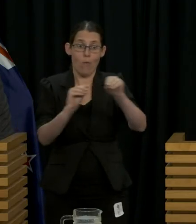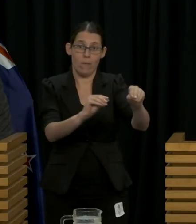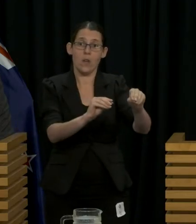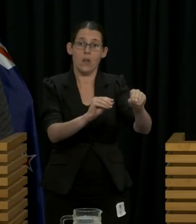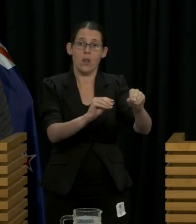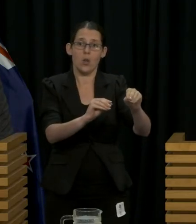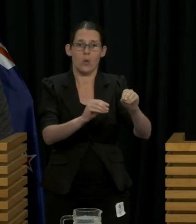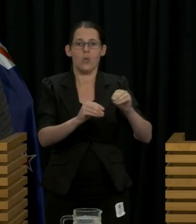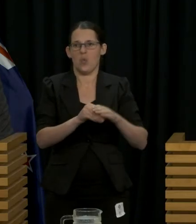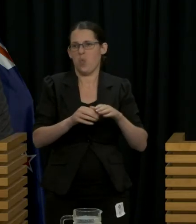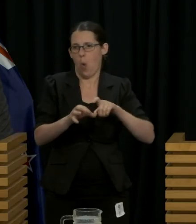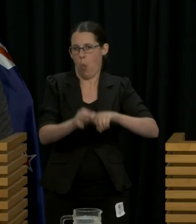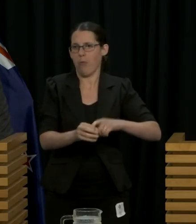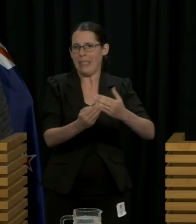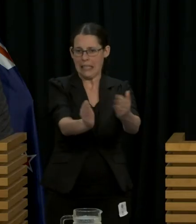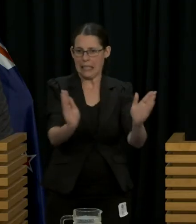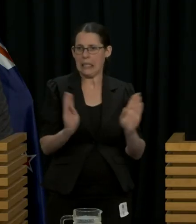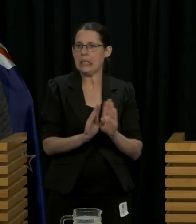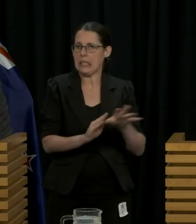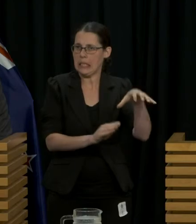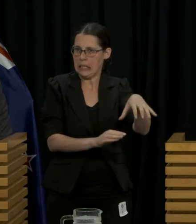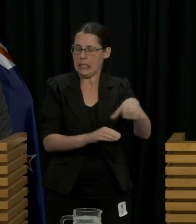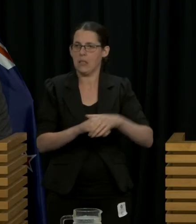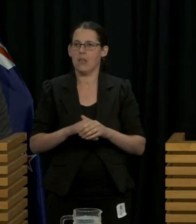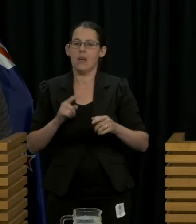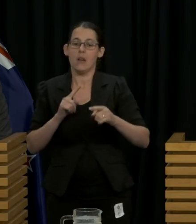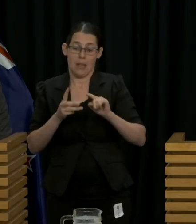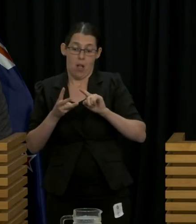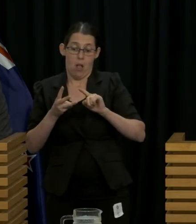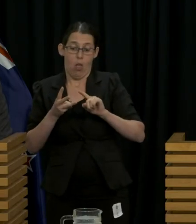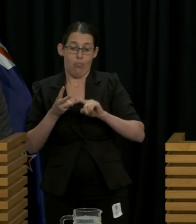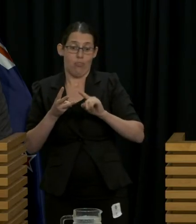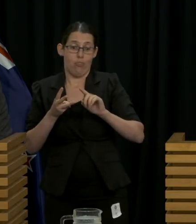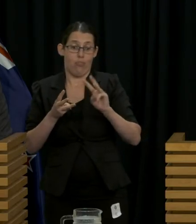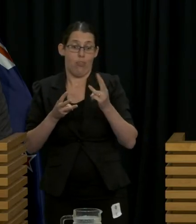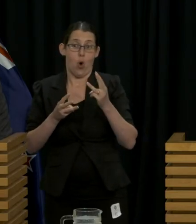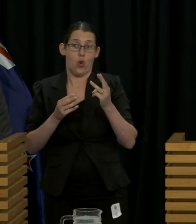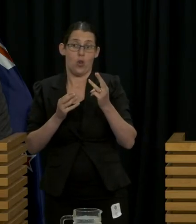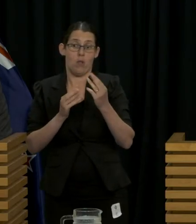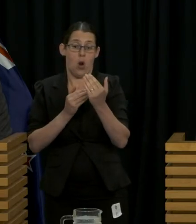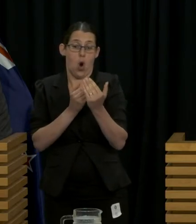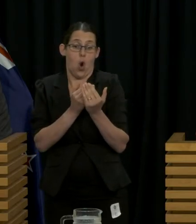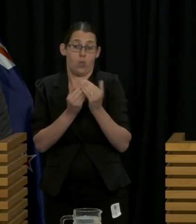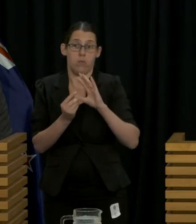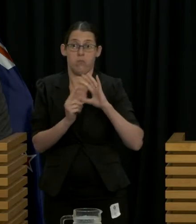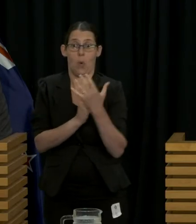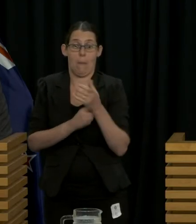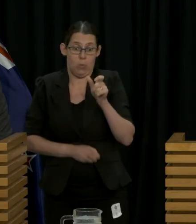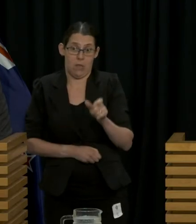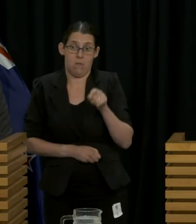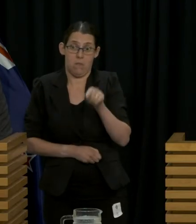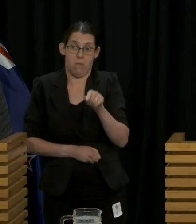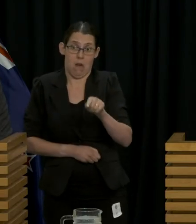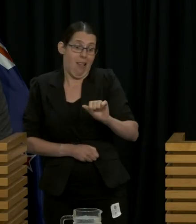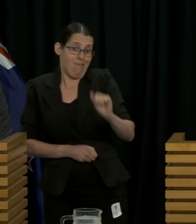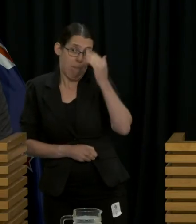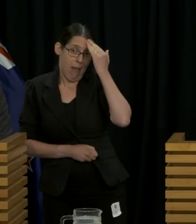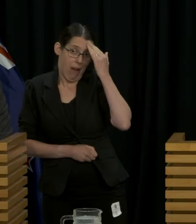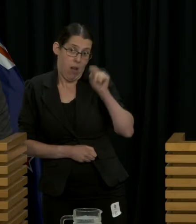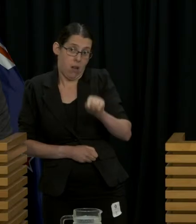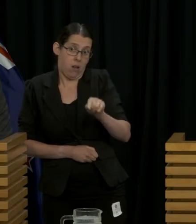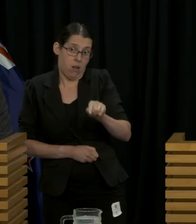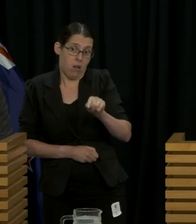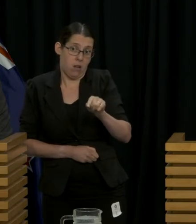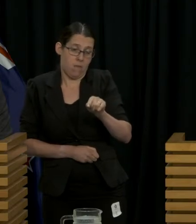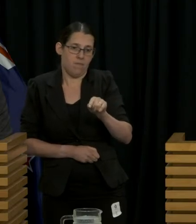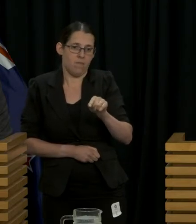the mother, has continued to test negative and will isolate at home as a close contact for the full 14-day period as